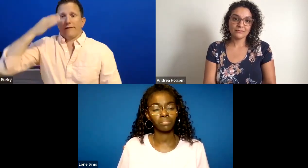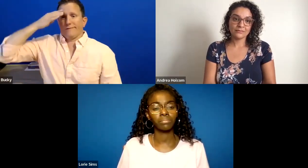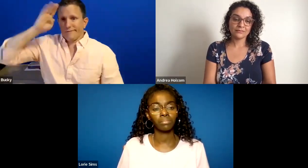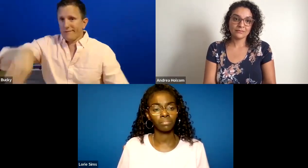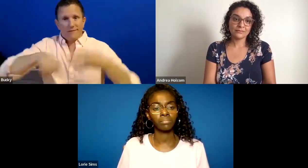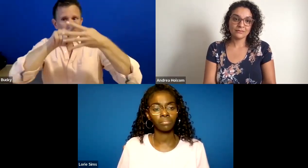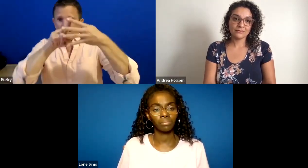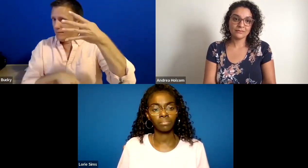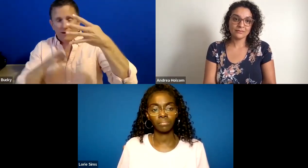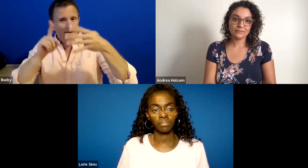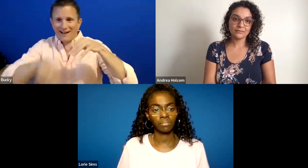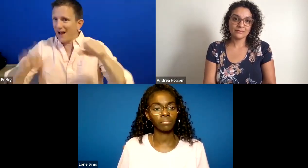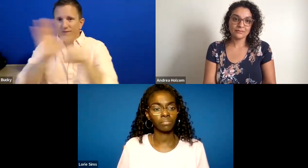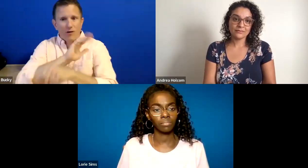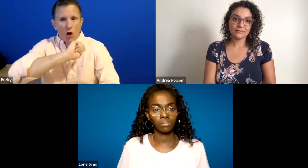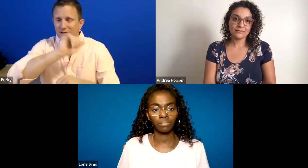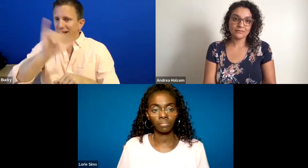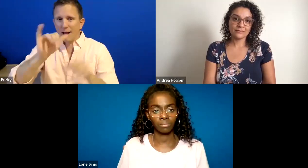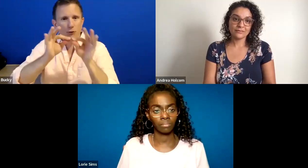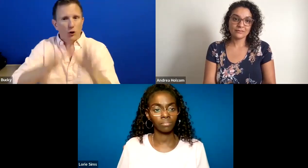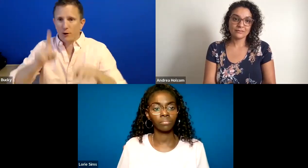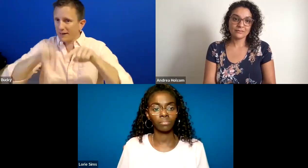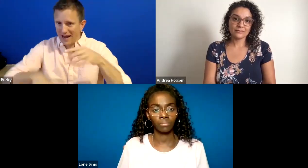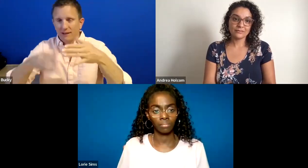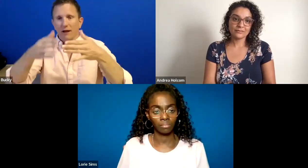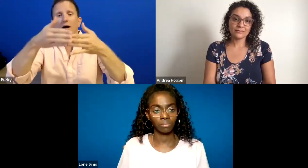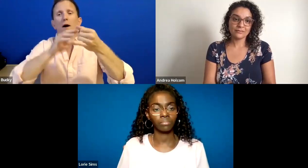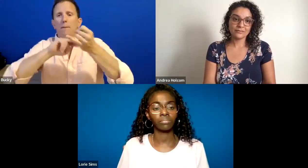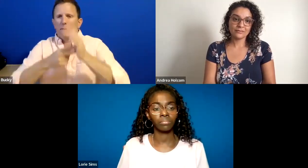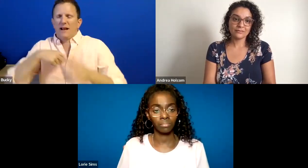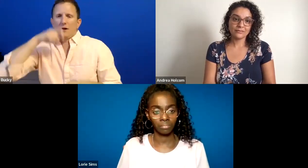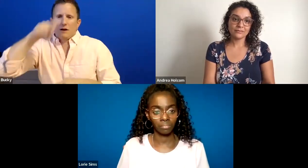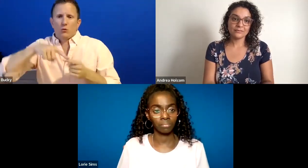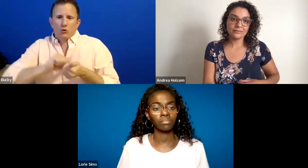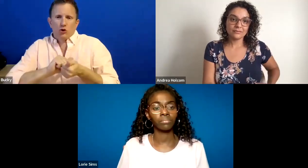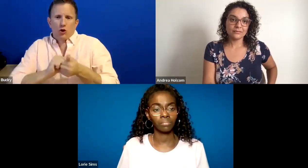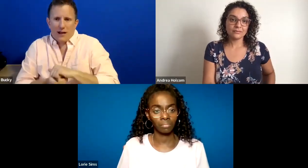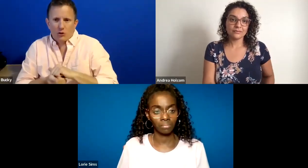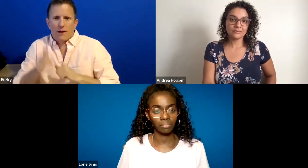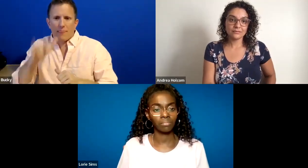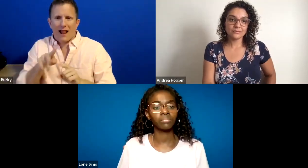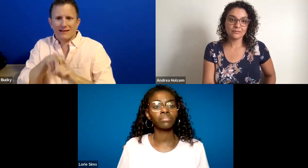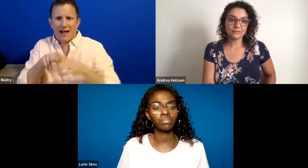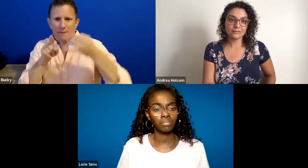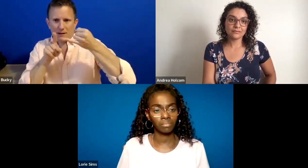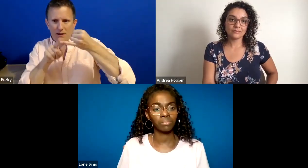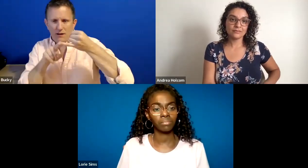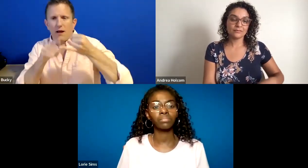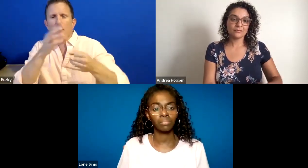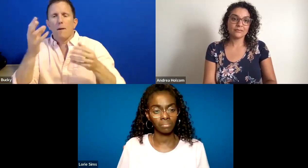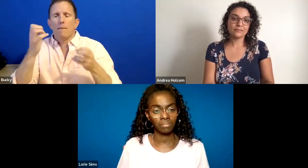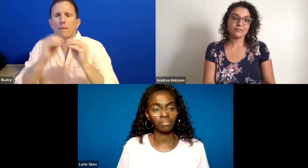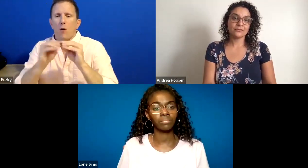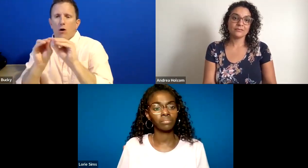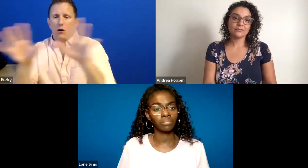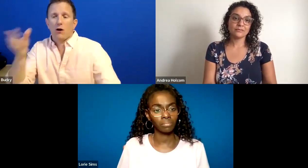and only focusing on that one. They did not have the ability to fill it all with just one interpreter, which means that